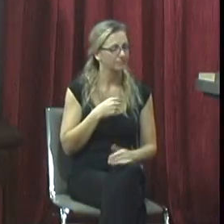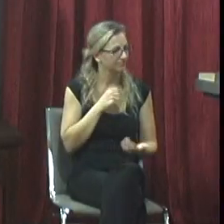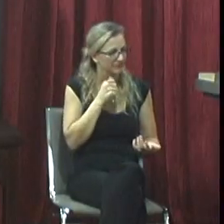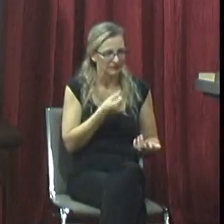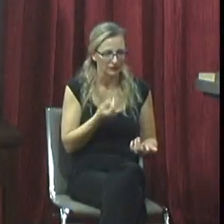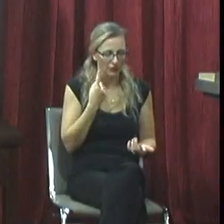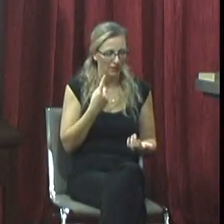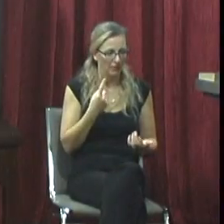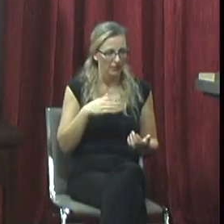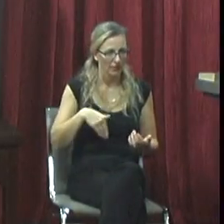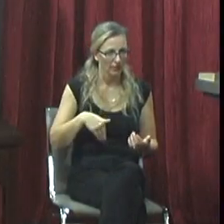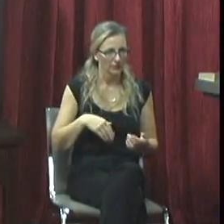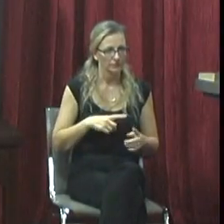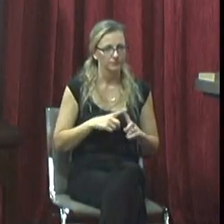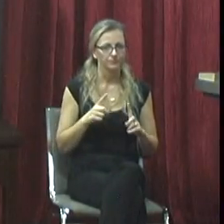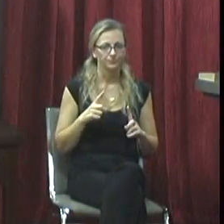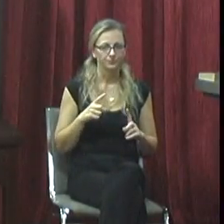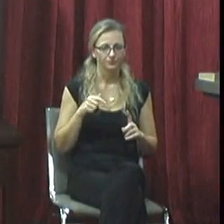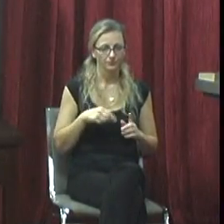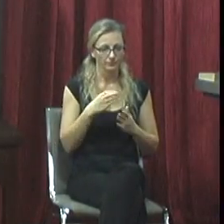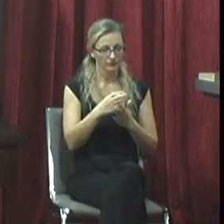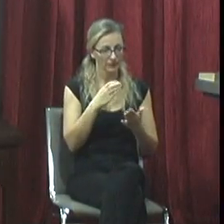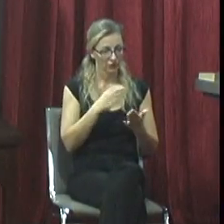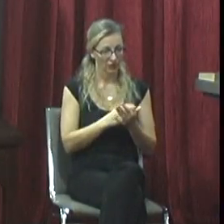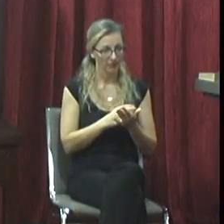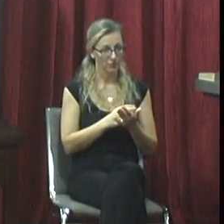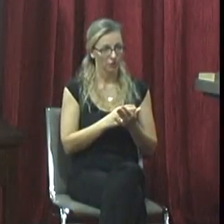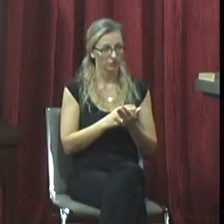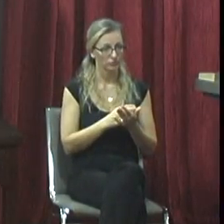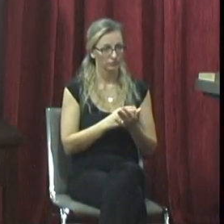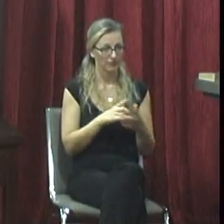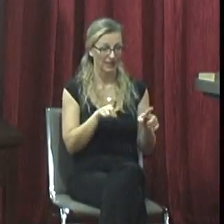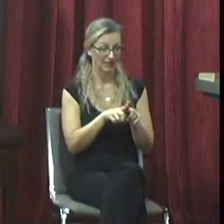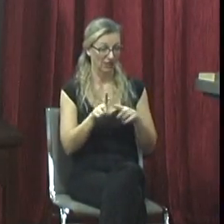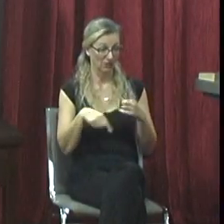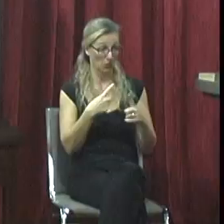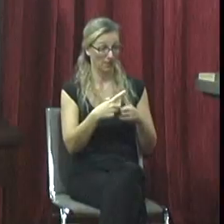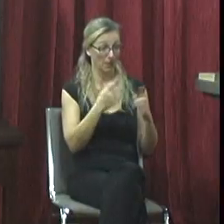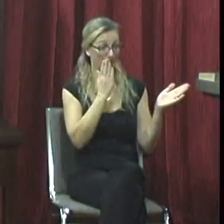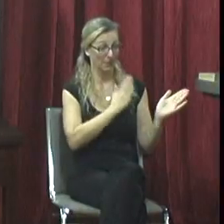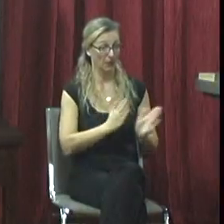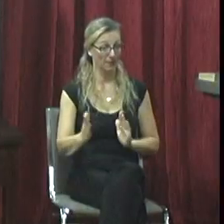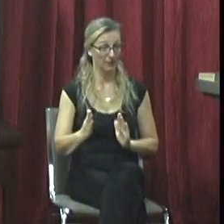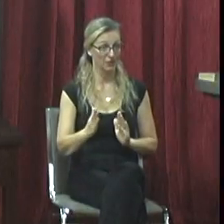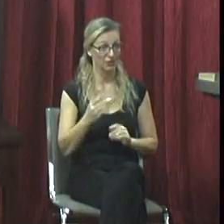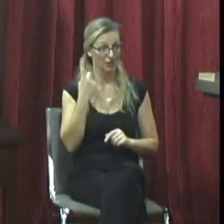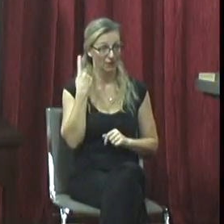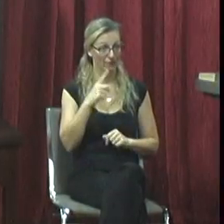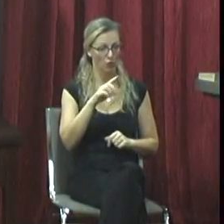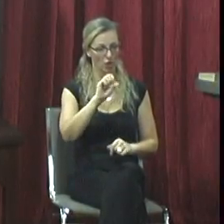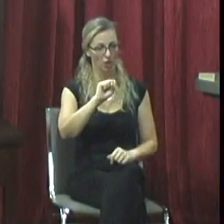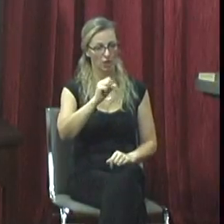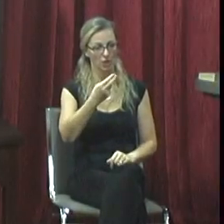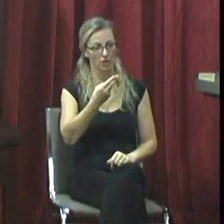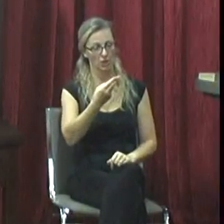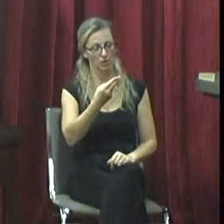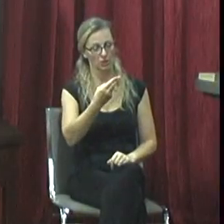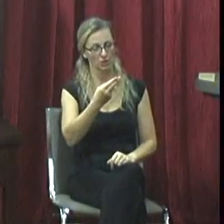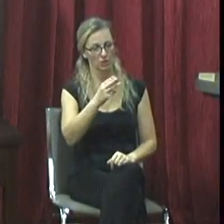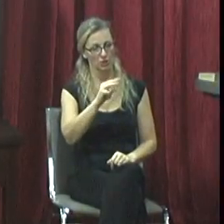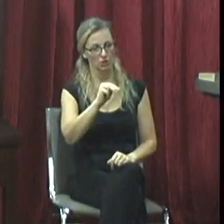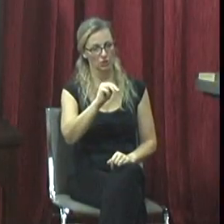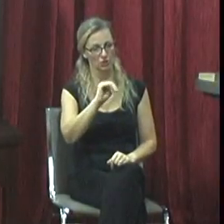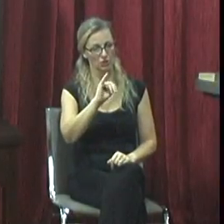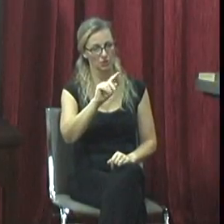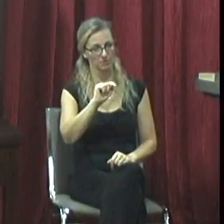it, was that this chapter is actually a preparation for the Shemitah. I didn't understand it at all, how it